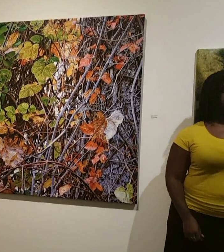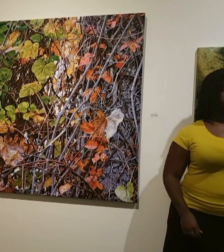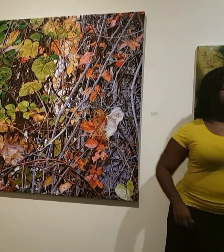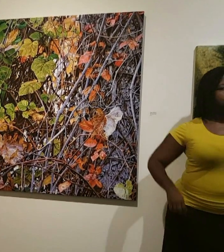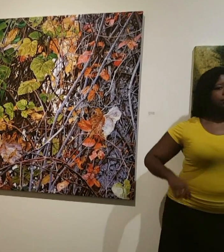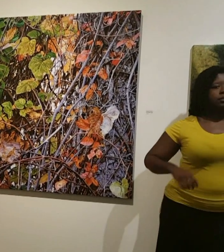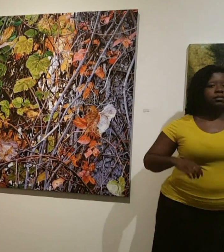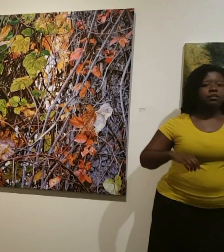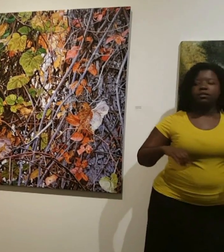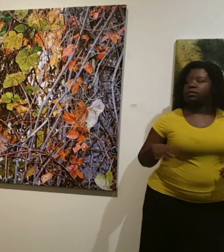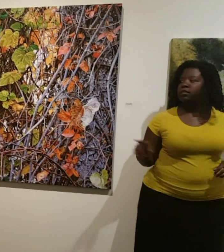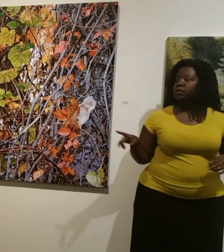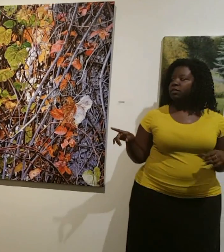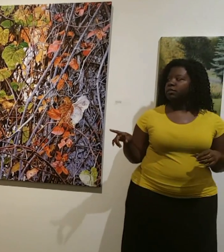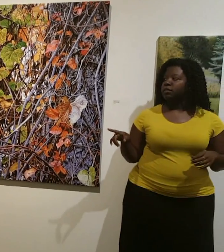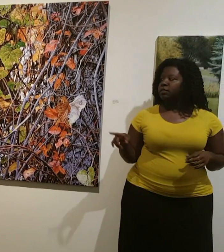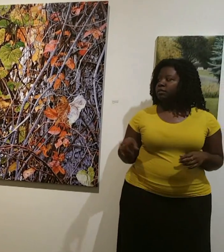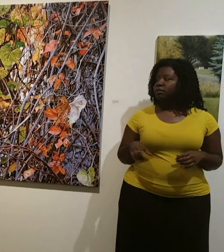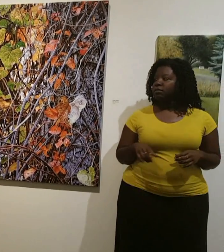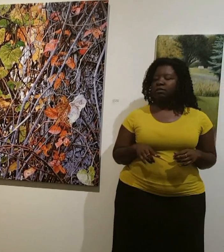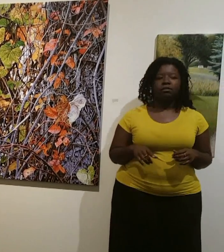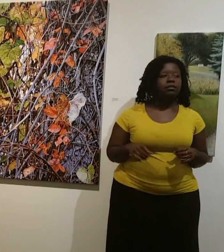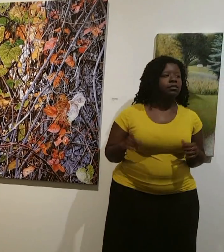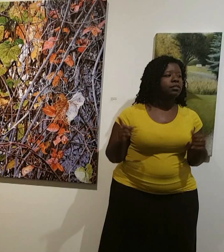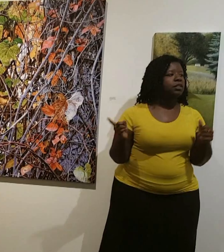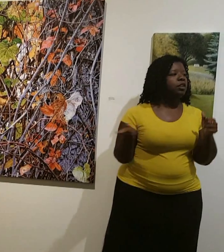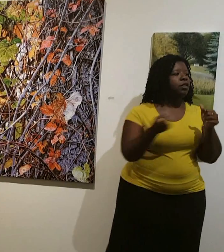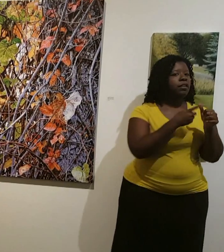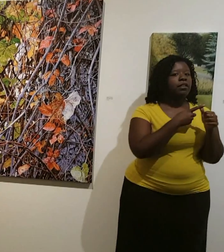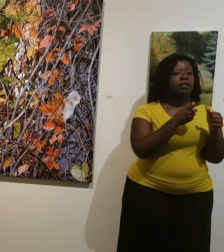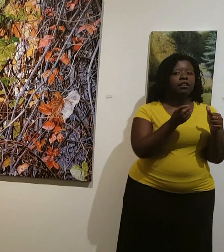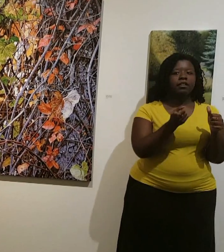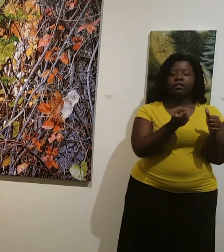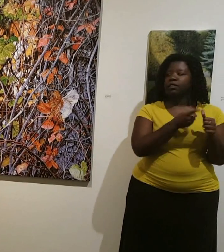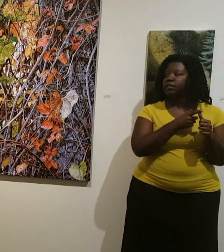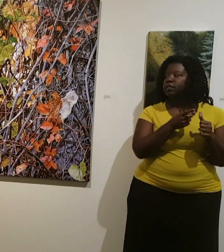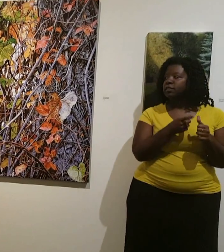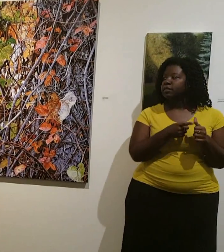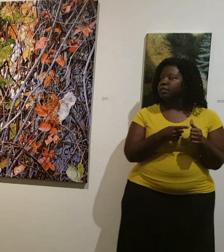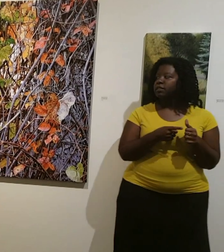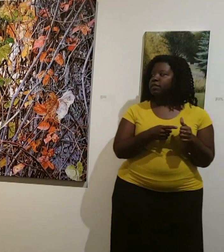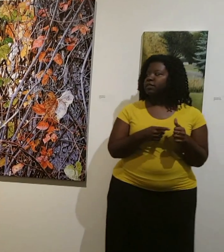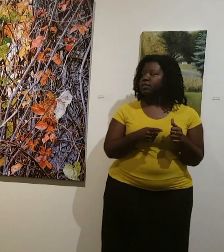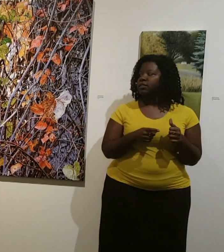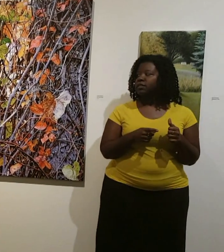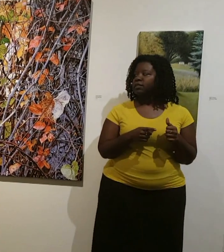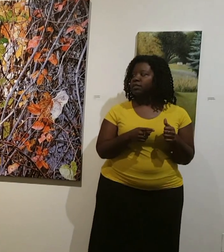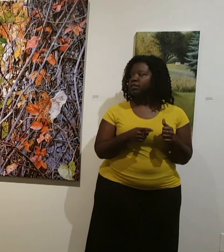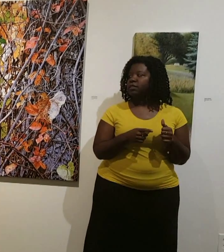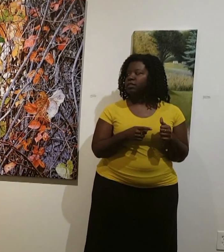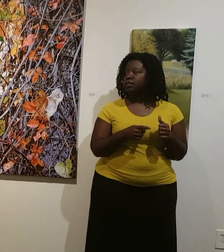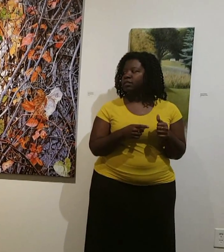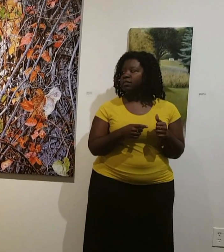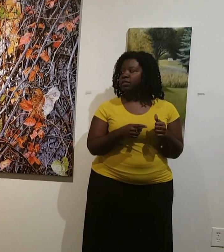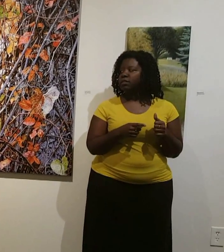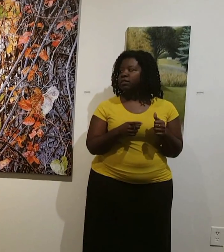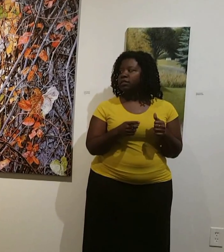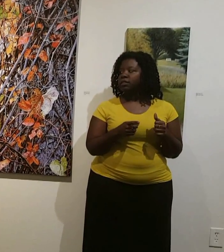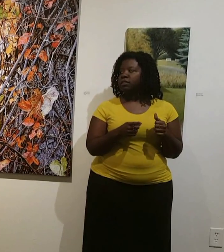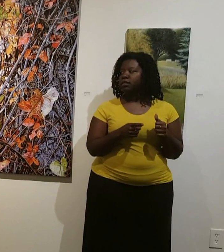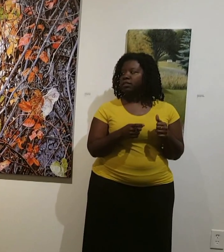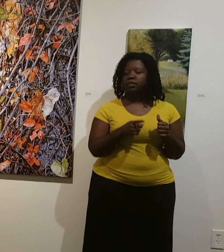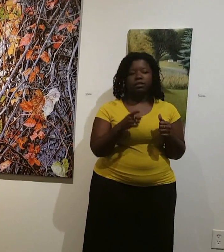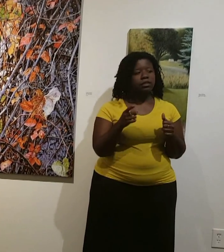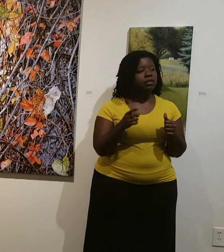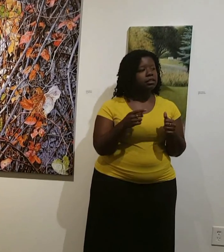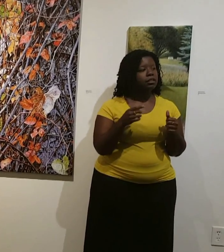purchase award from when? The very first, the Artist Forum became the Strawbridge